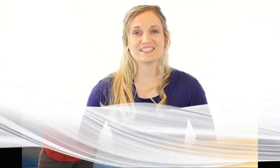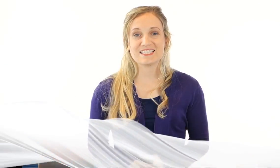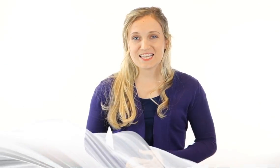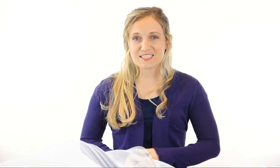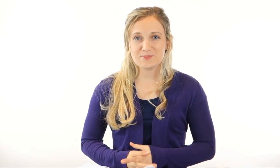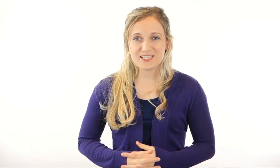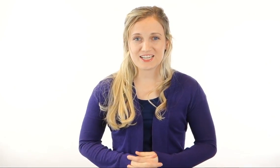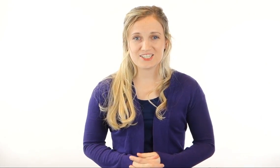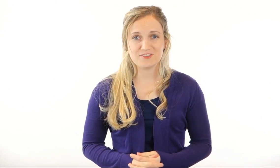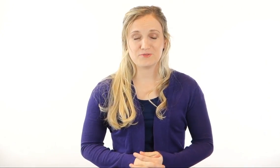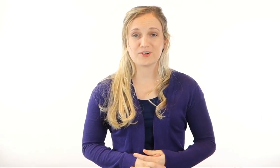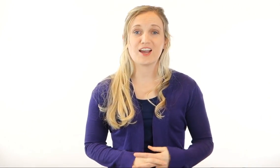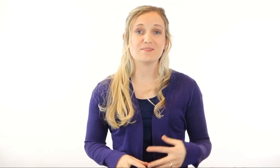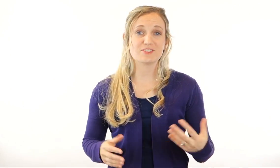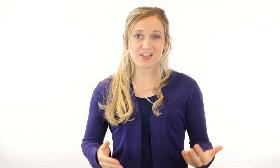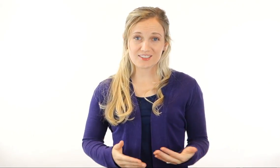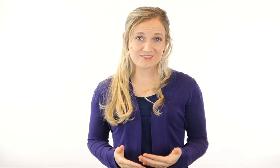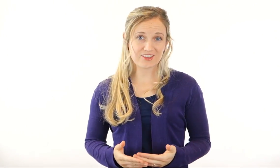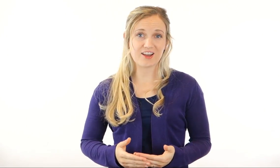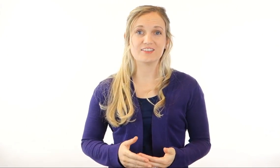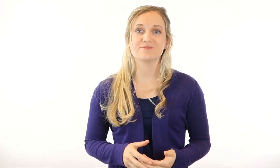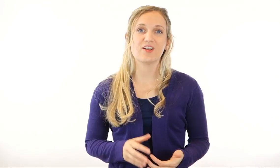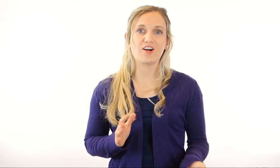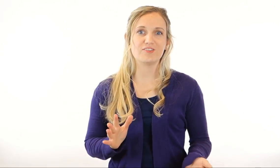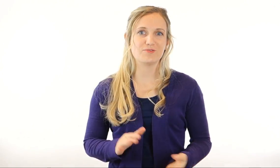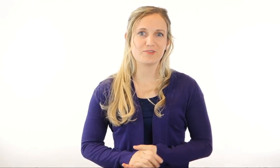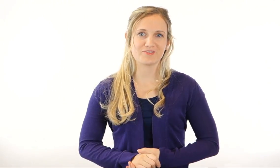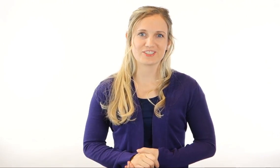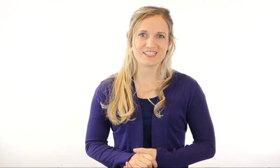This is the explanation for I am a child of God, all 4 verses.